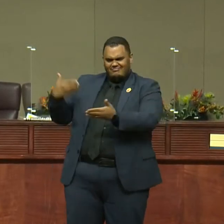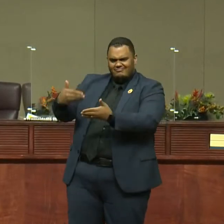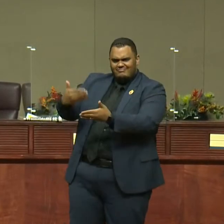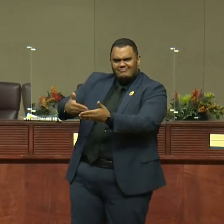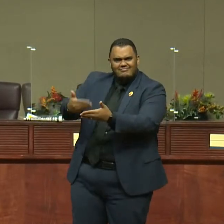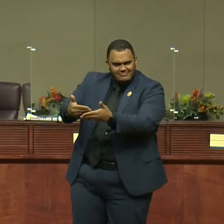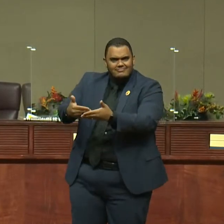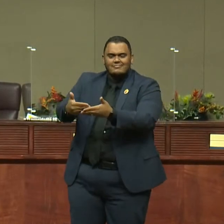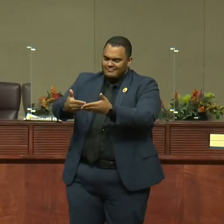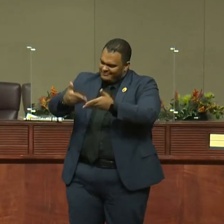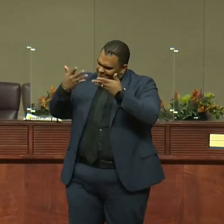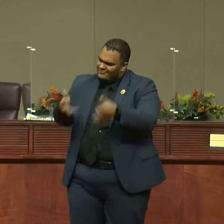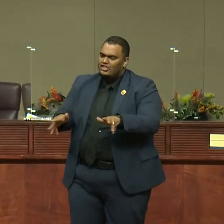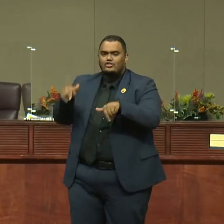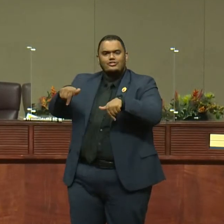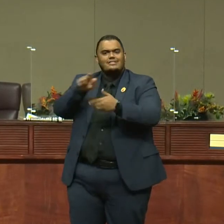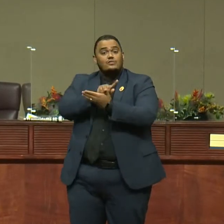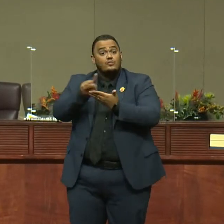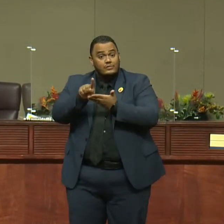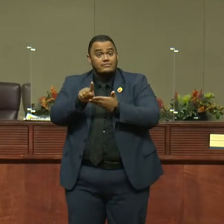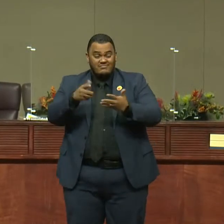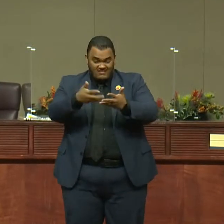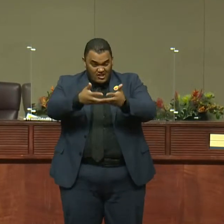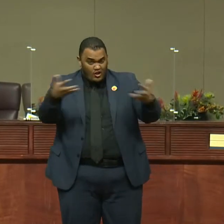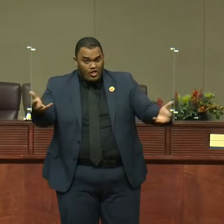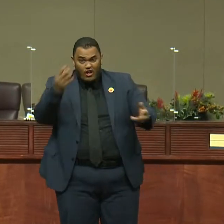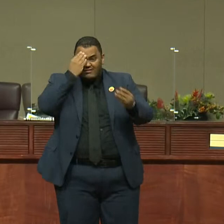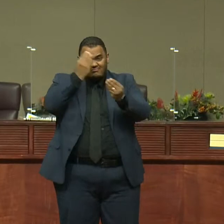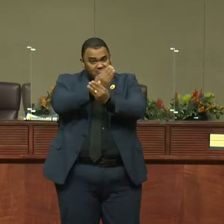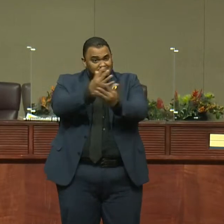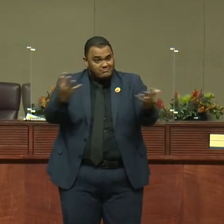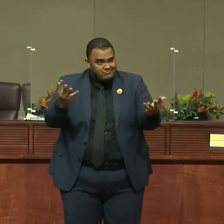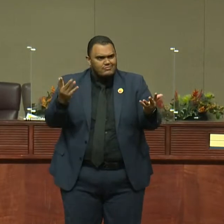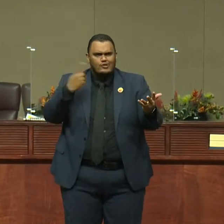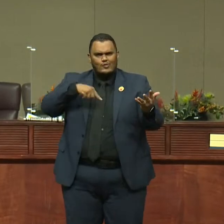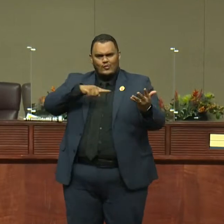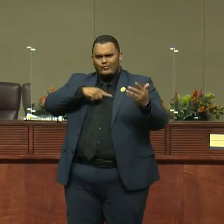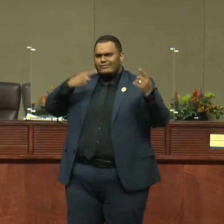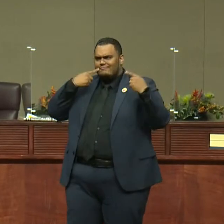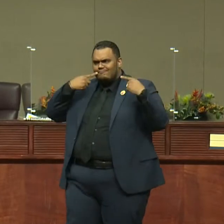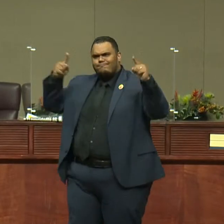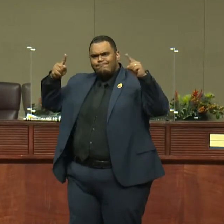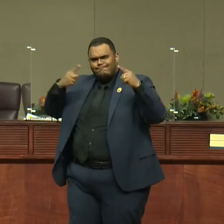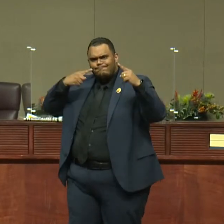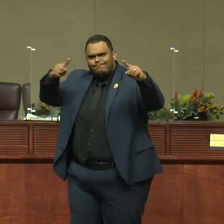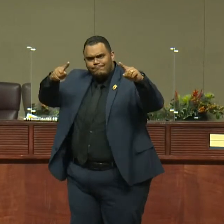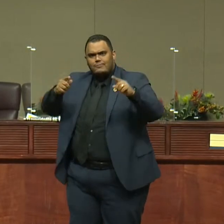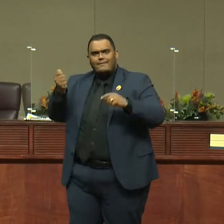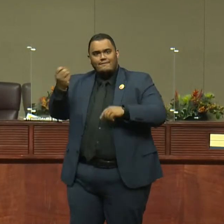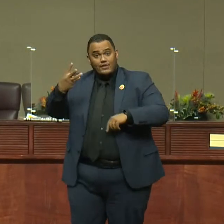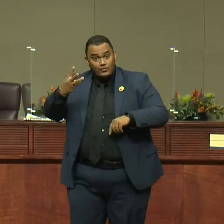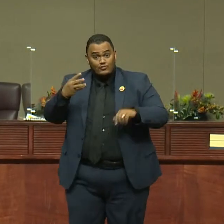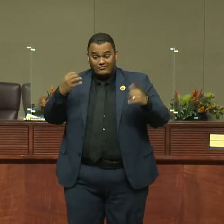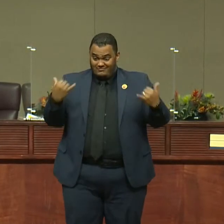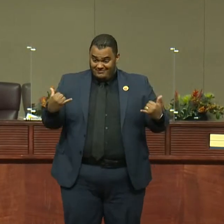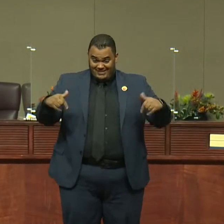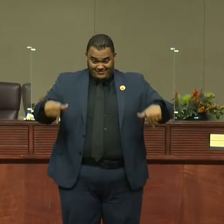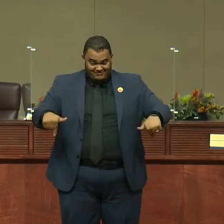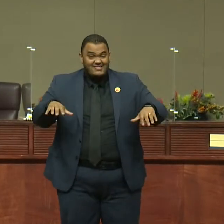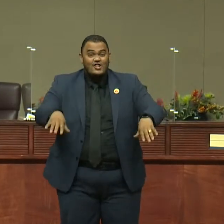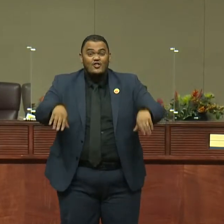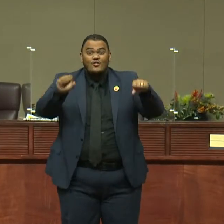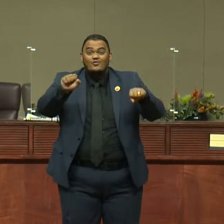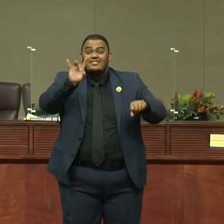report on this week. We have reached several milestones. This is the 86th press conference that we have